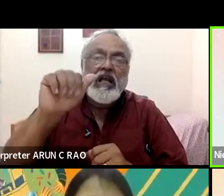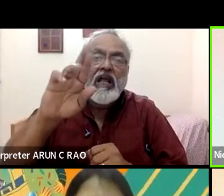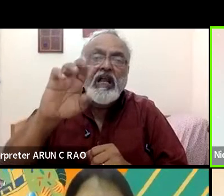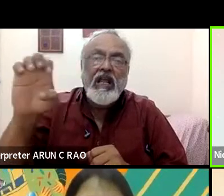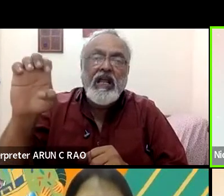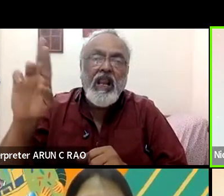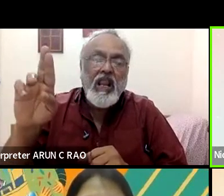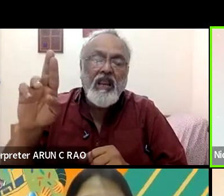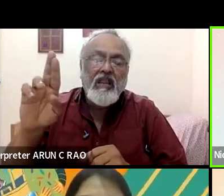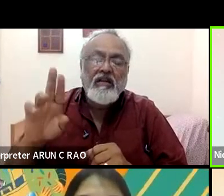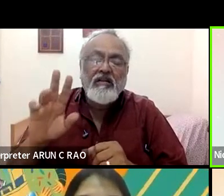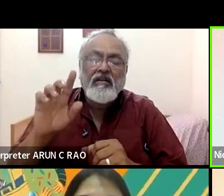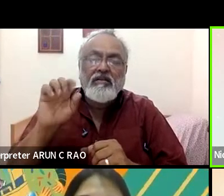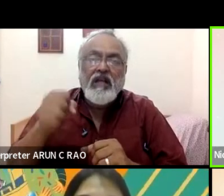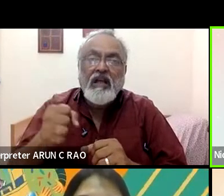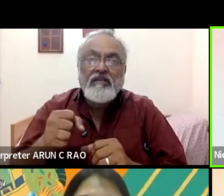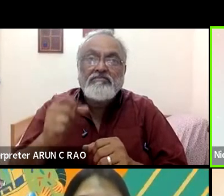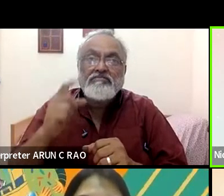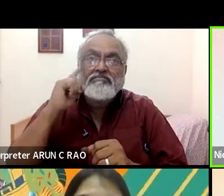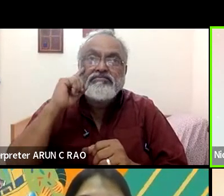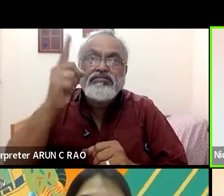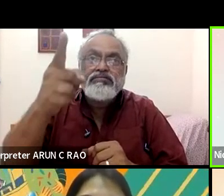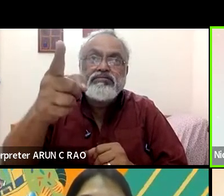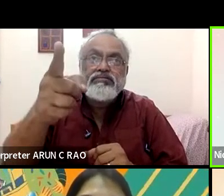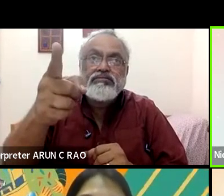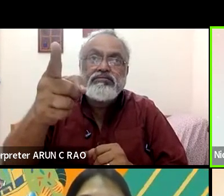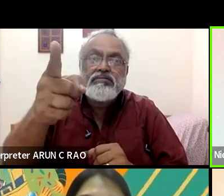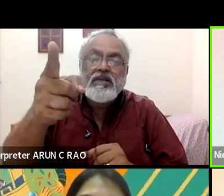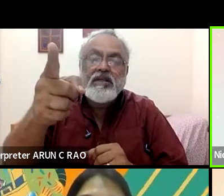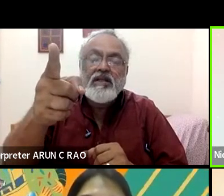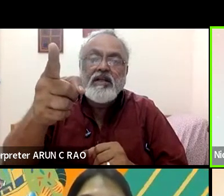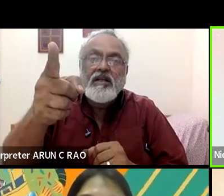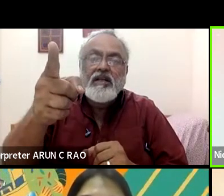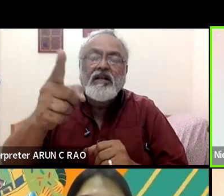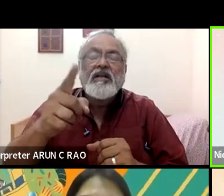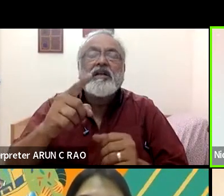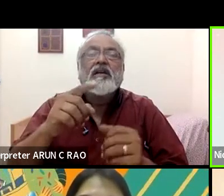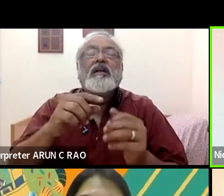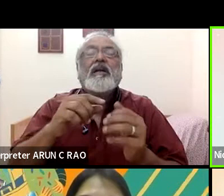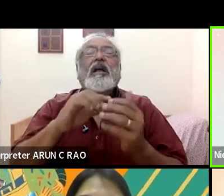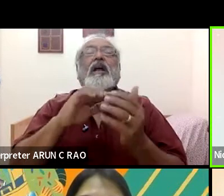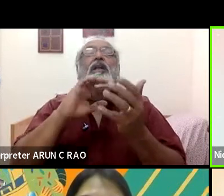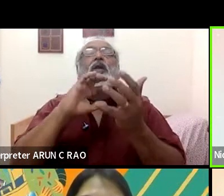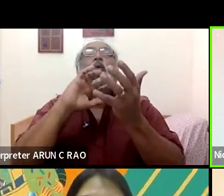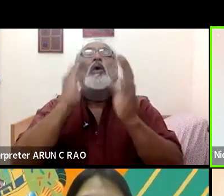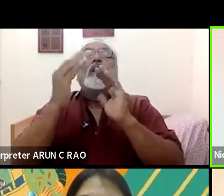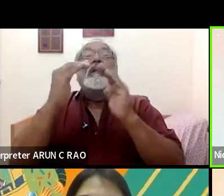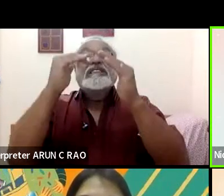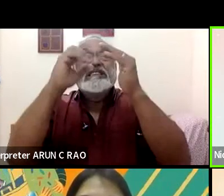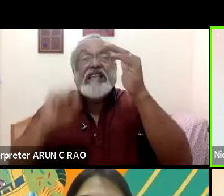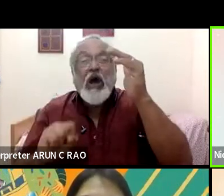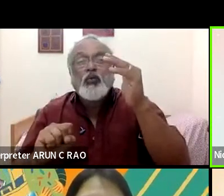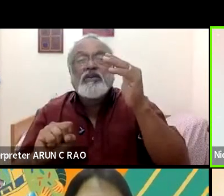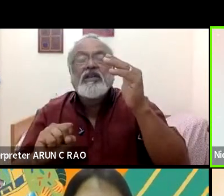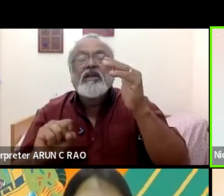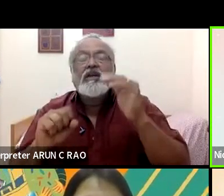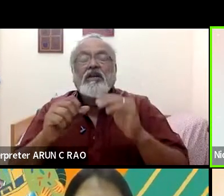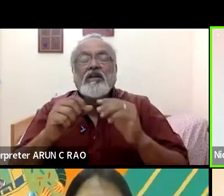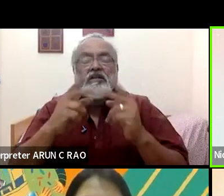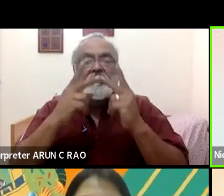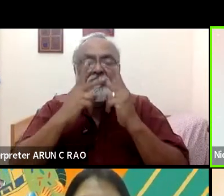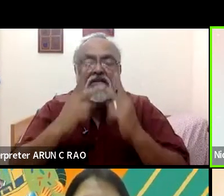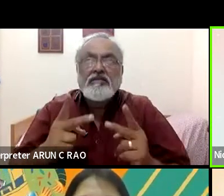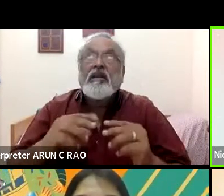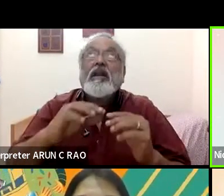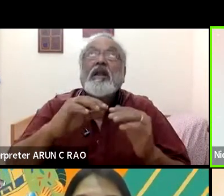unique space. It's also understood as, particularly in the global south, that you are moving towards